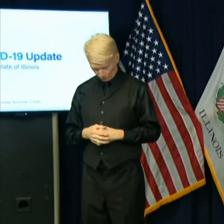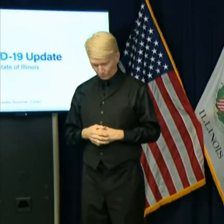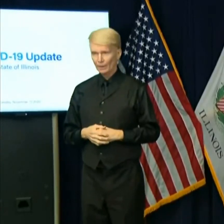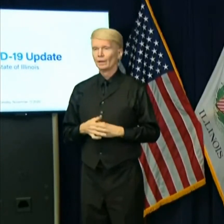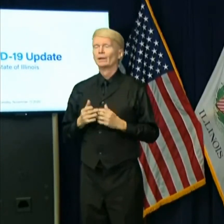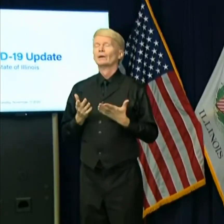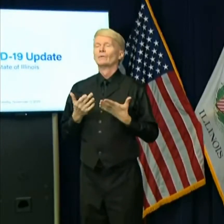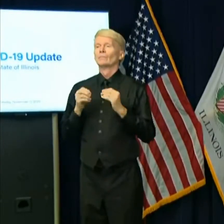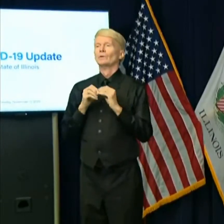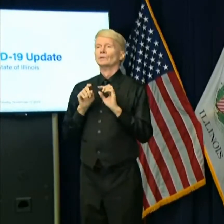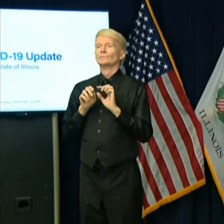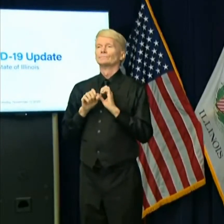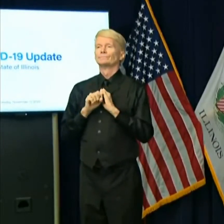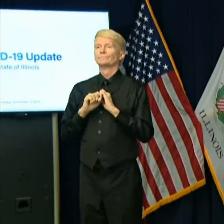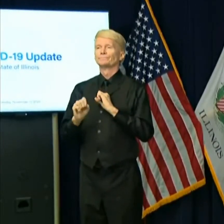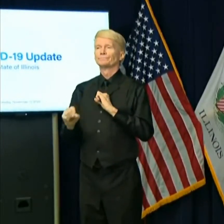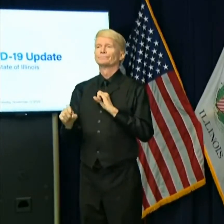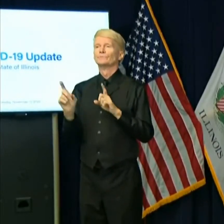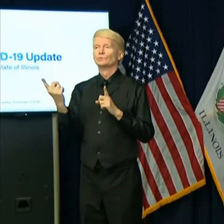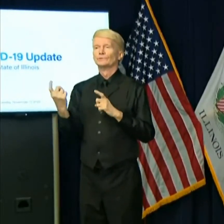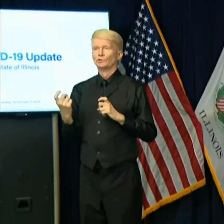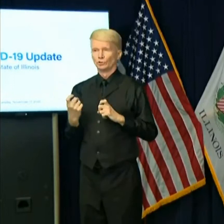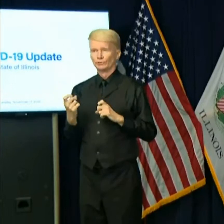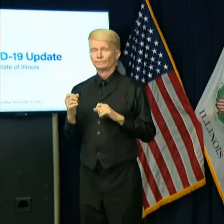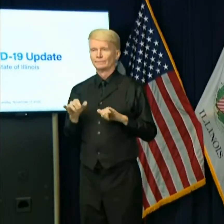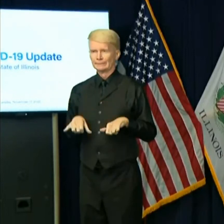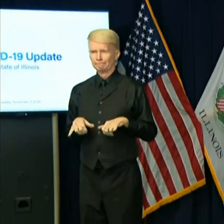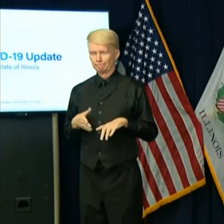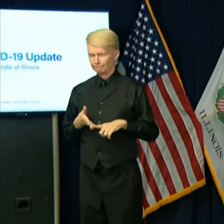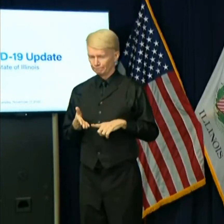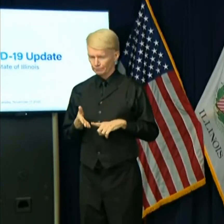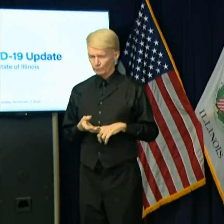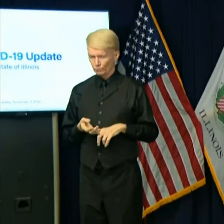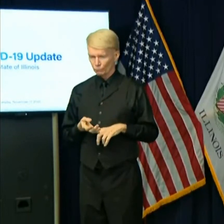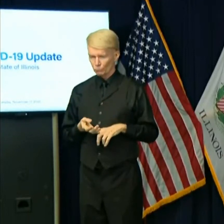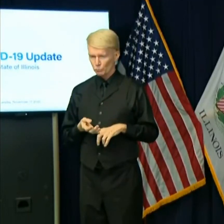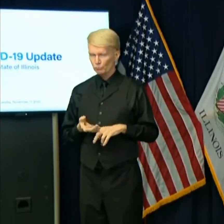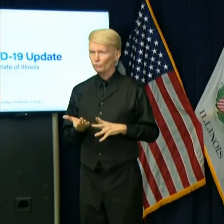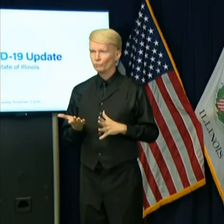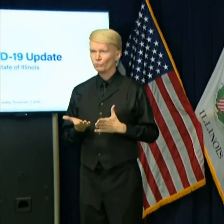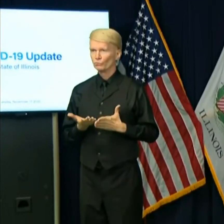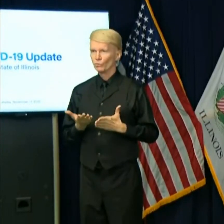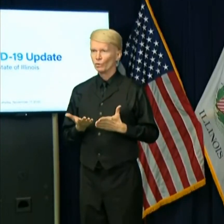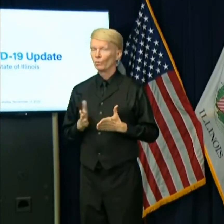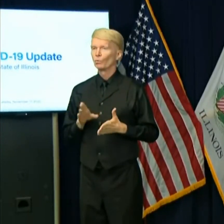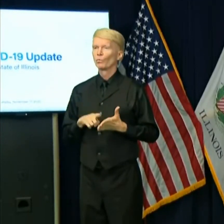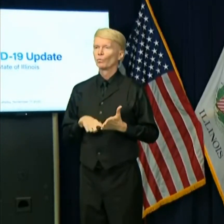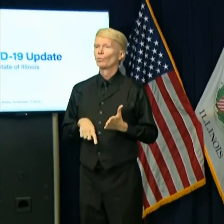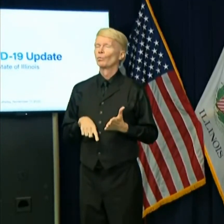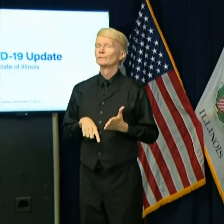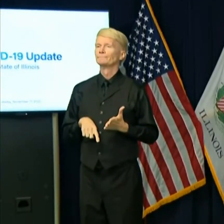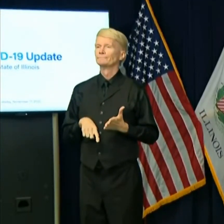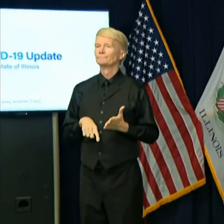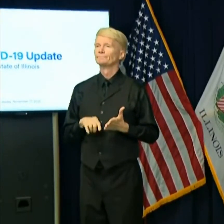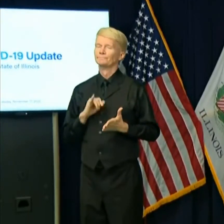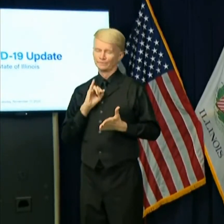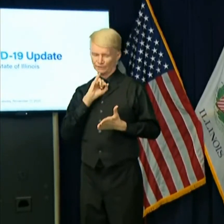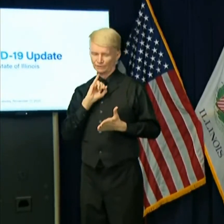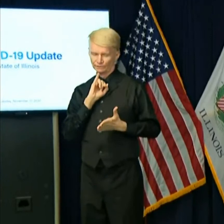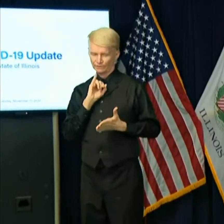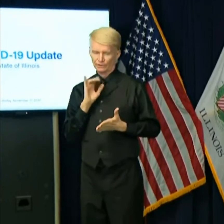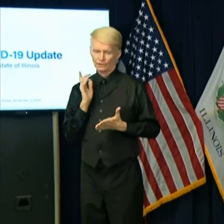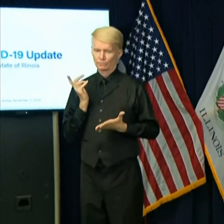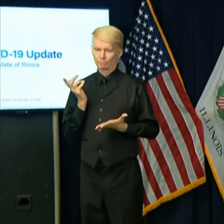ask it well enough. And the question is, you're telling people to do all these things. What's the line in the sand you're drawing? In other words, if hospitalizations